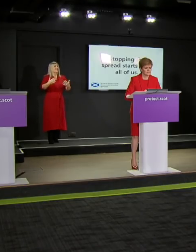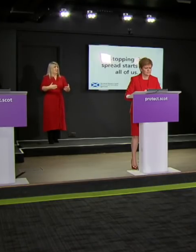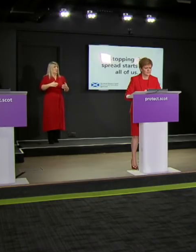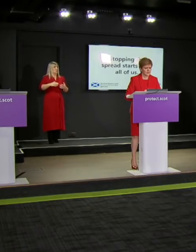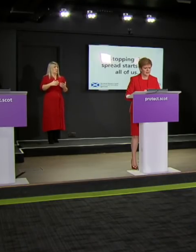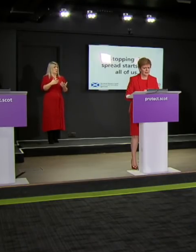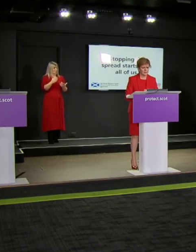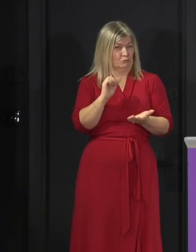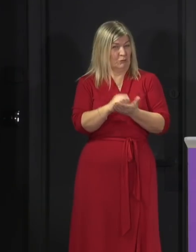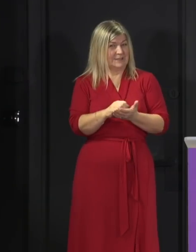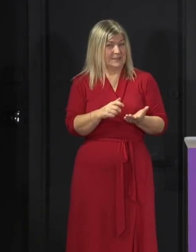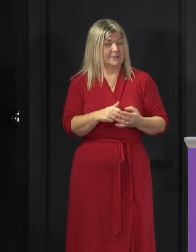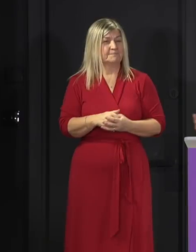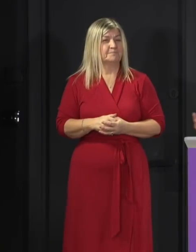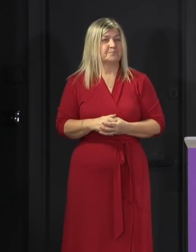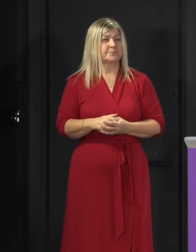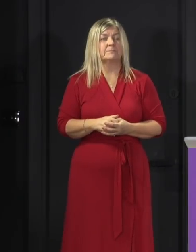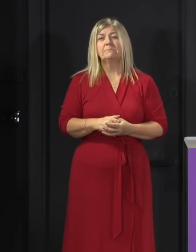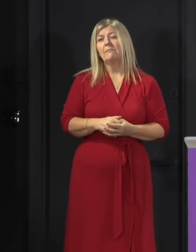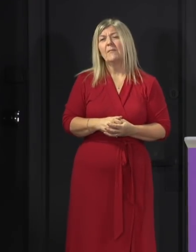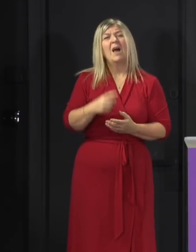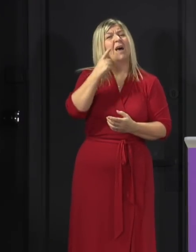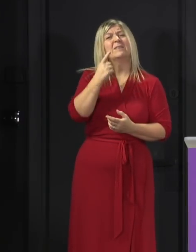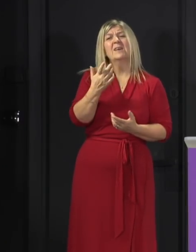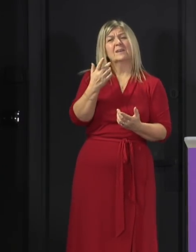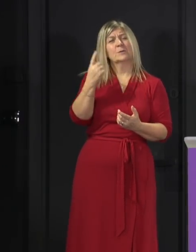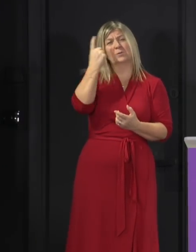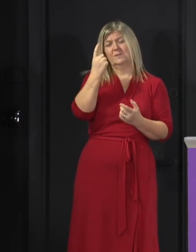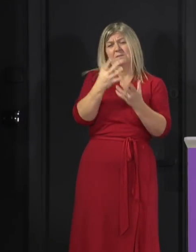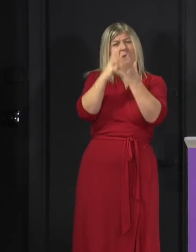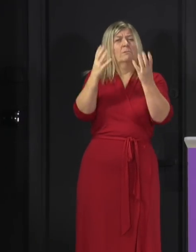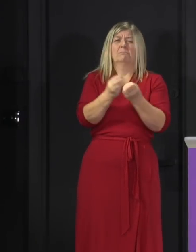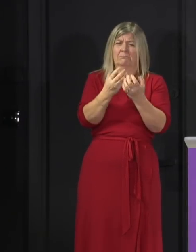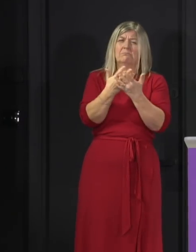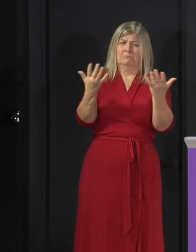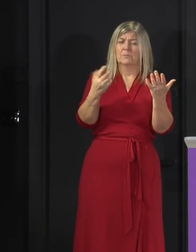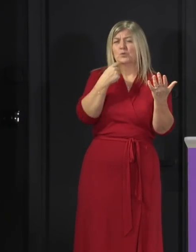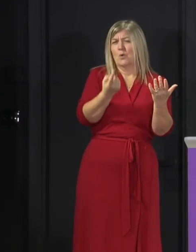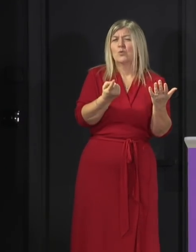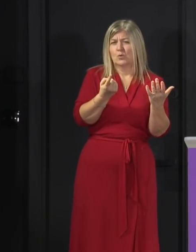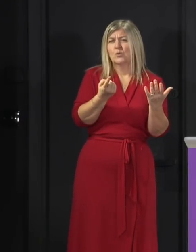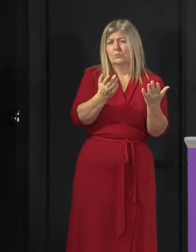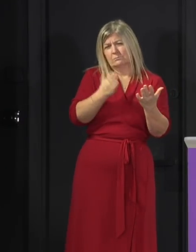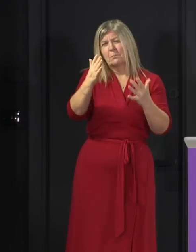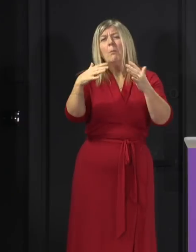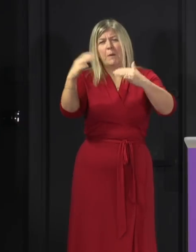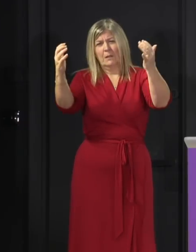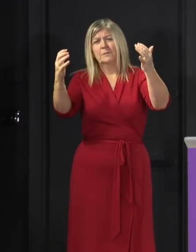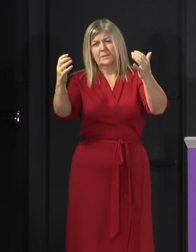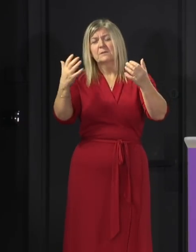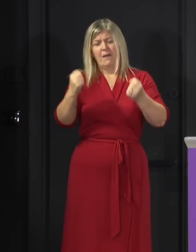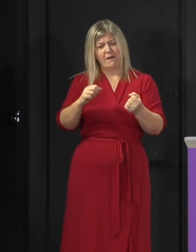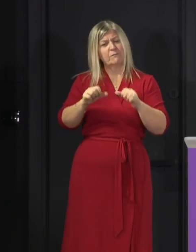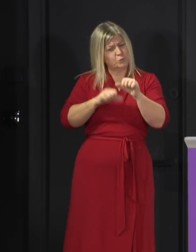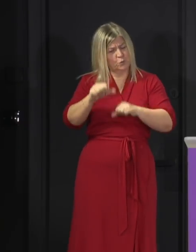Christmas? All sorts of things will be taken into account in our decision tomorrow, but we've set out the process for decision making and the